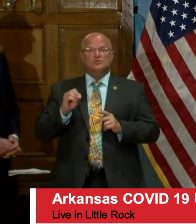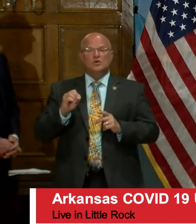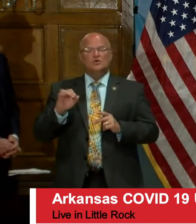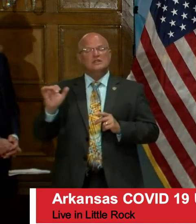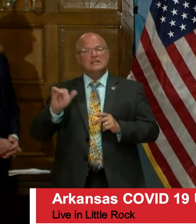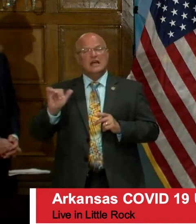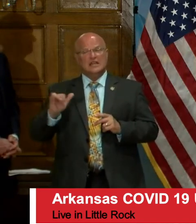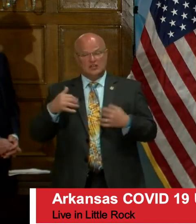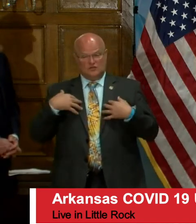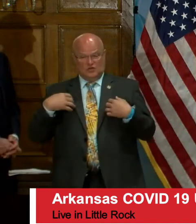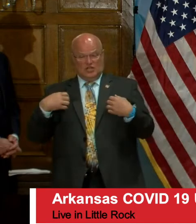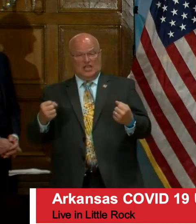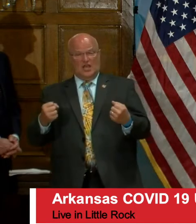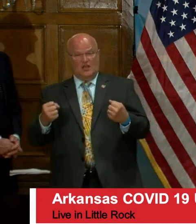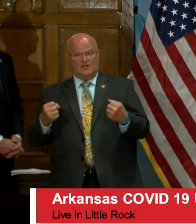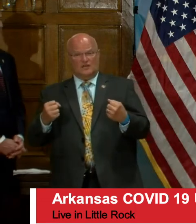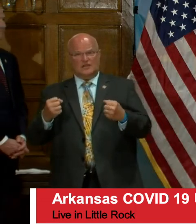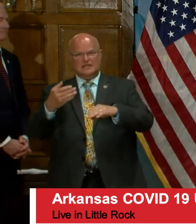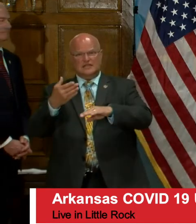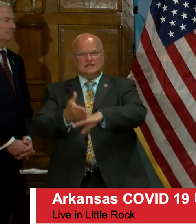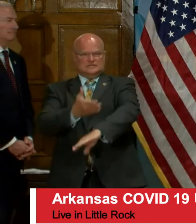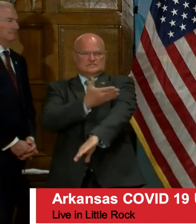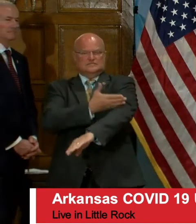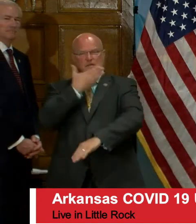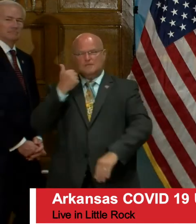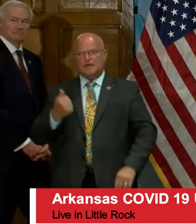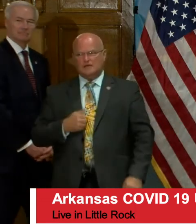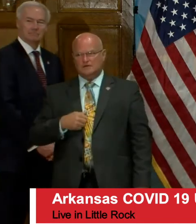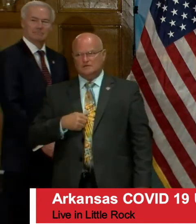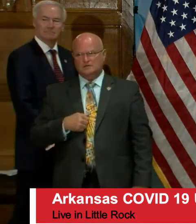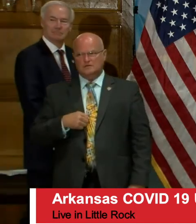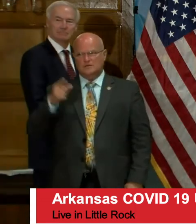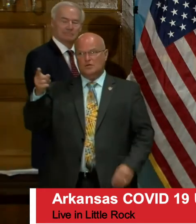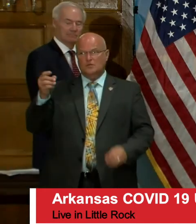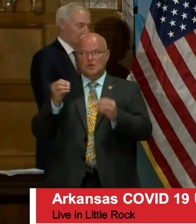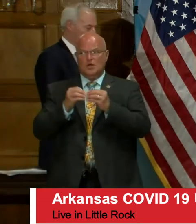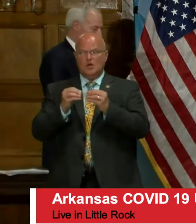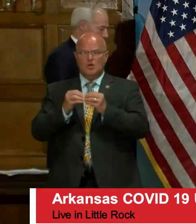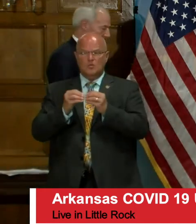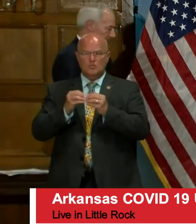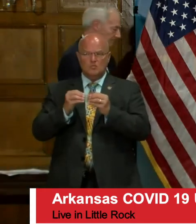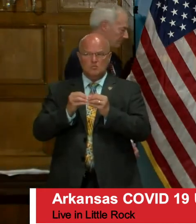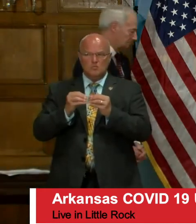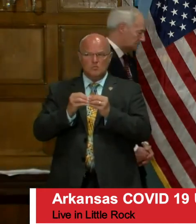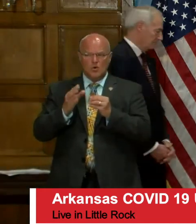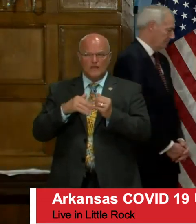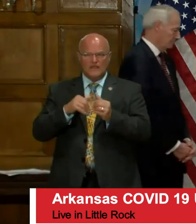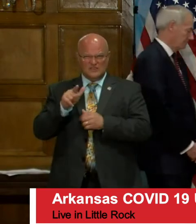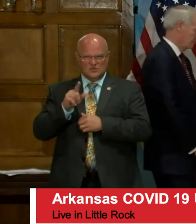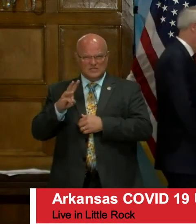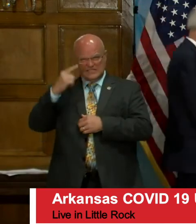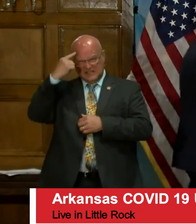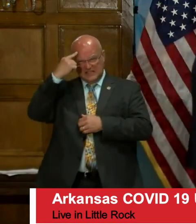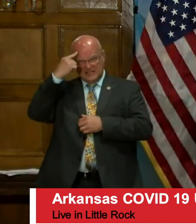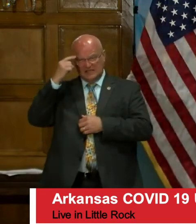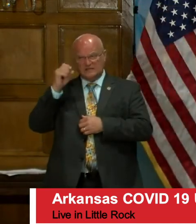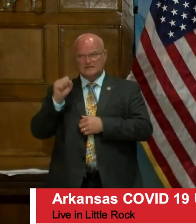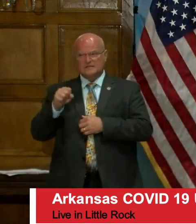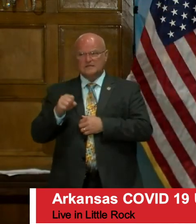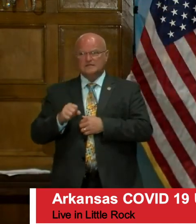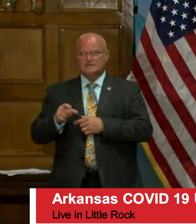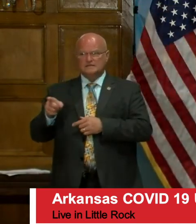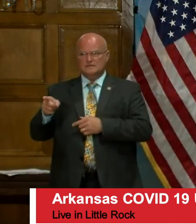the likelihood of recovery is higher in that group. Would they be mostly Northwest then, this 26? Or? Yes.